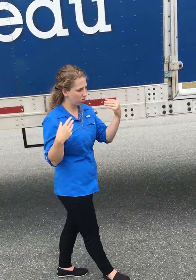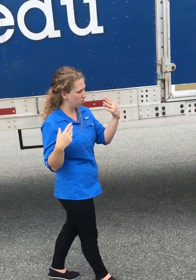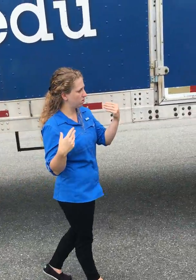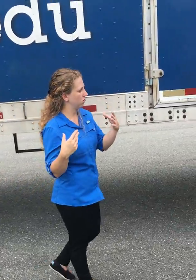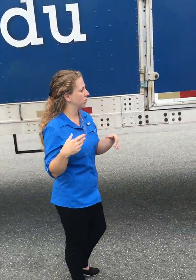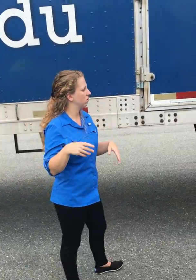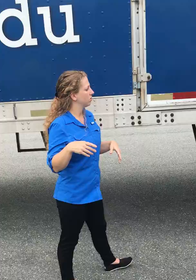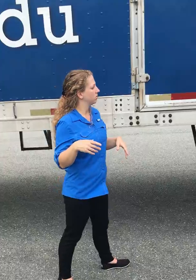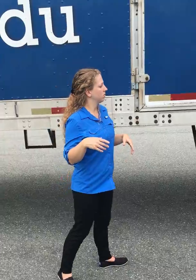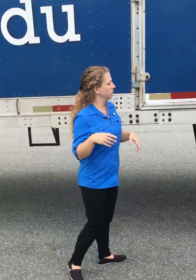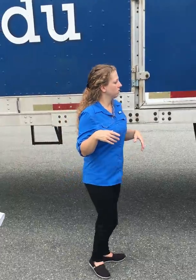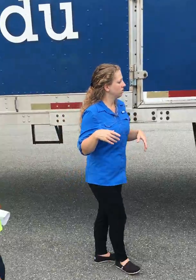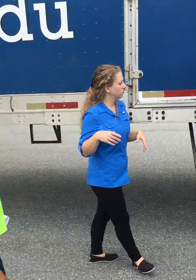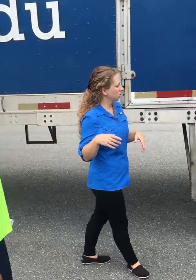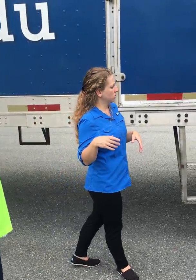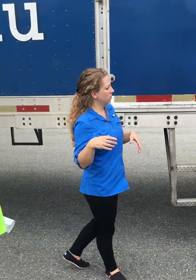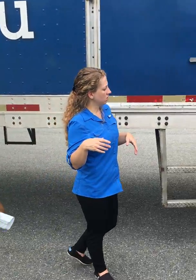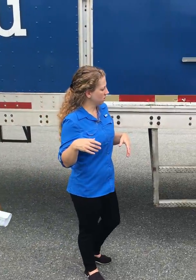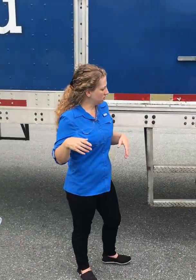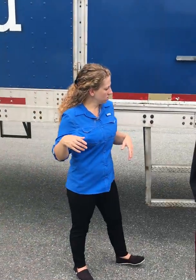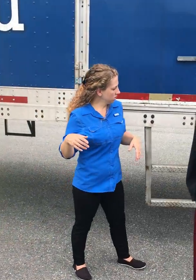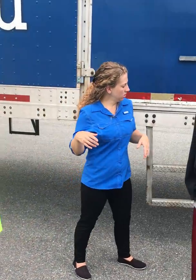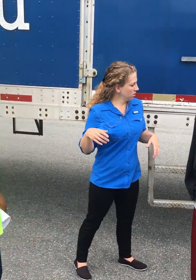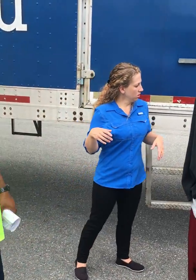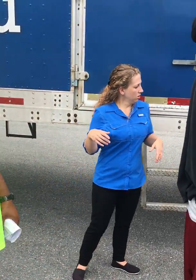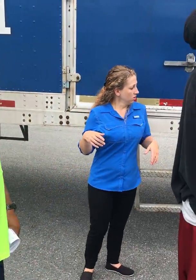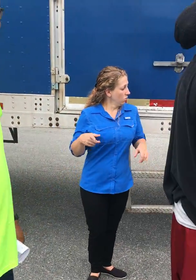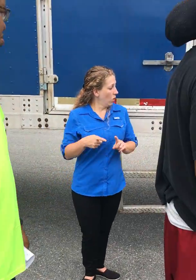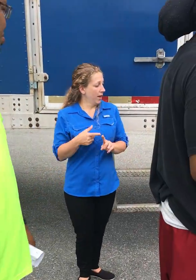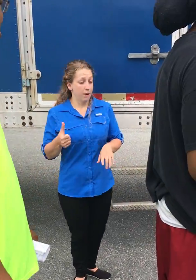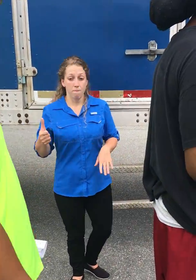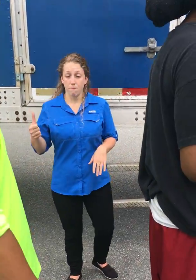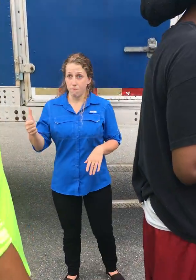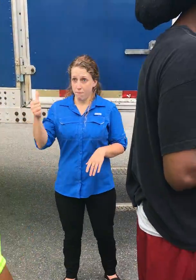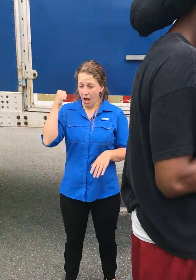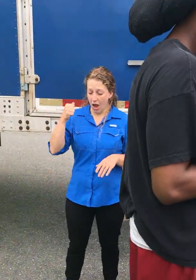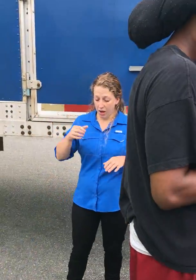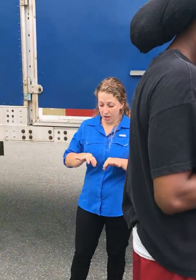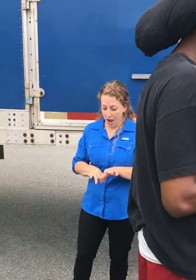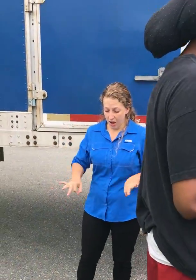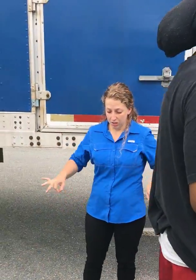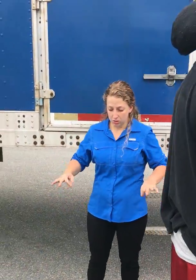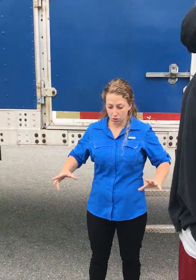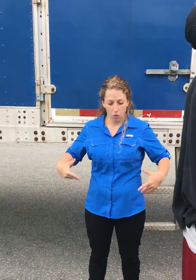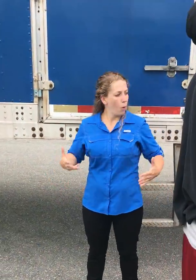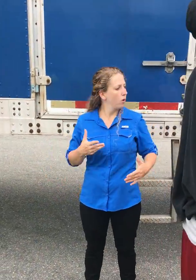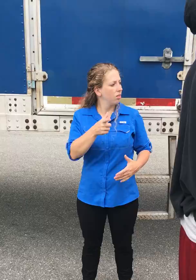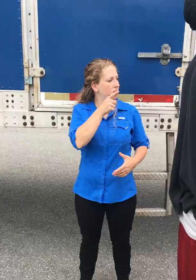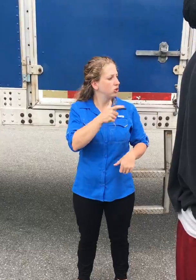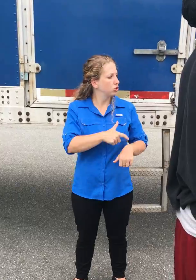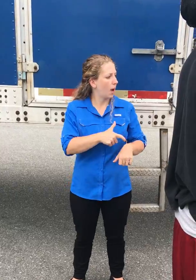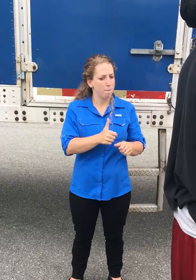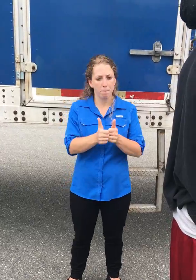Alright, then when I get back here, it's lunchtime, guys. It's past lunchtime.